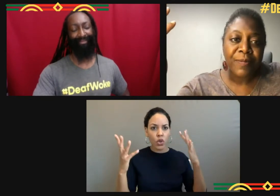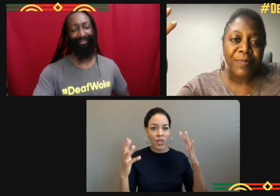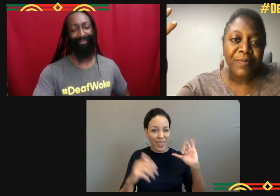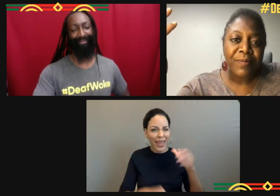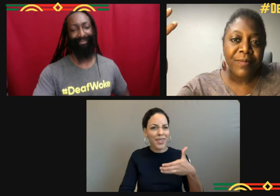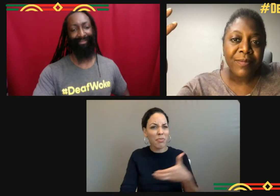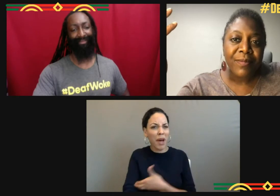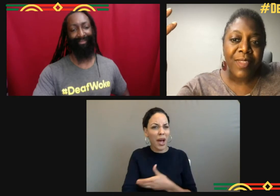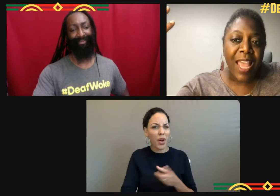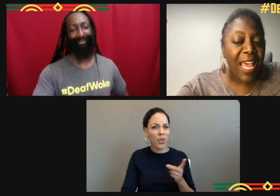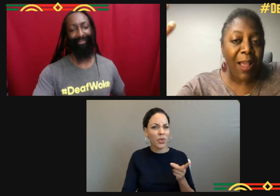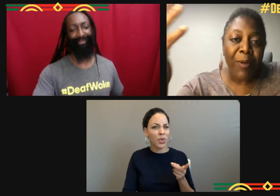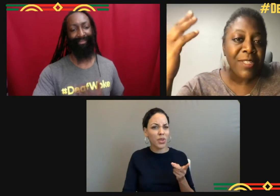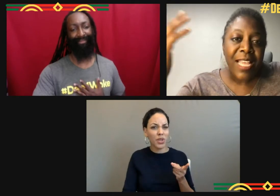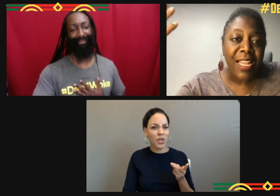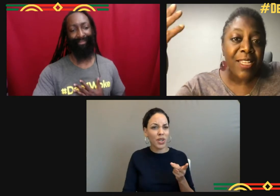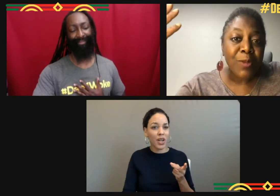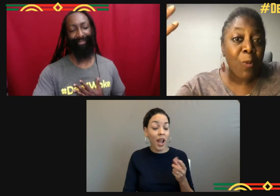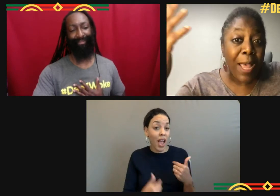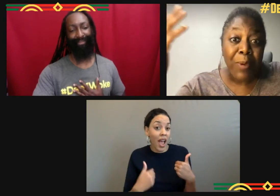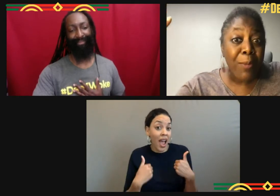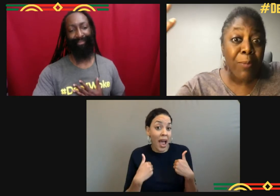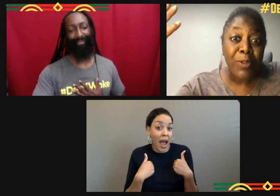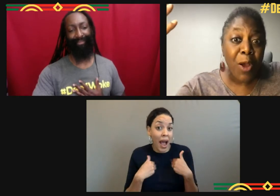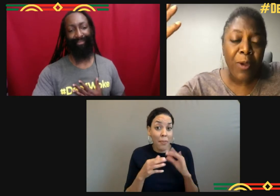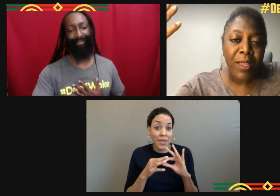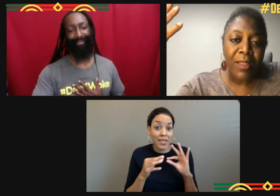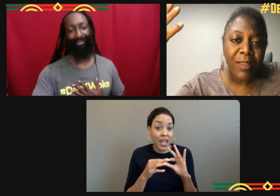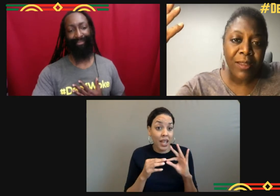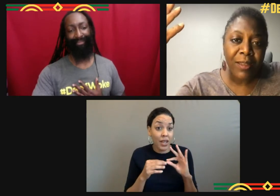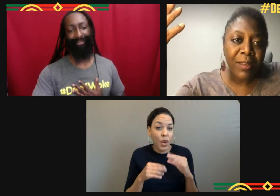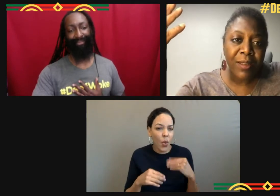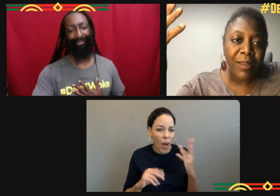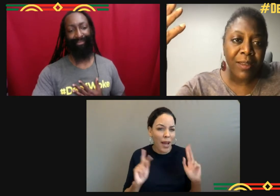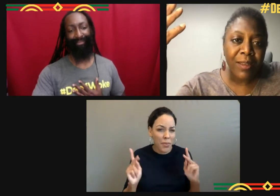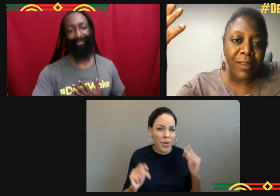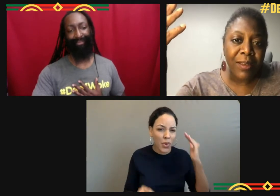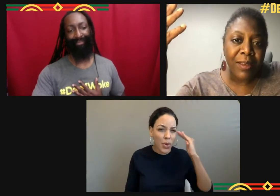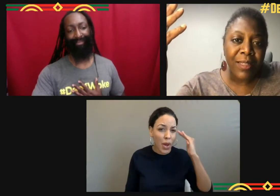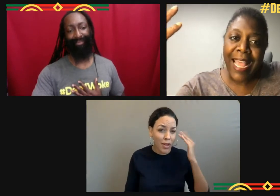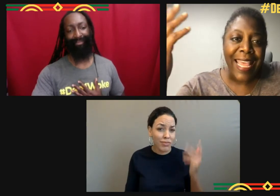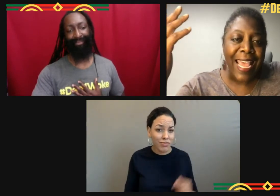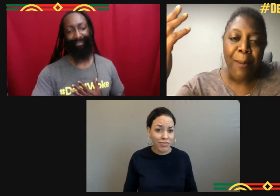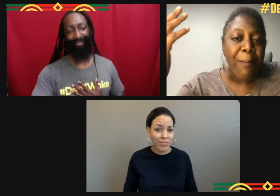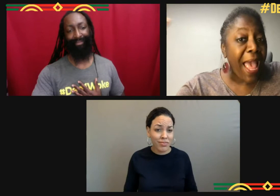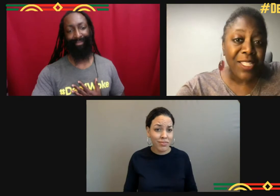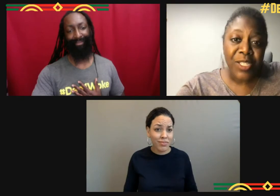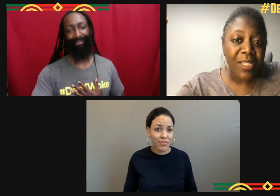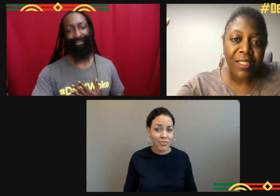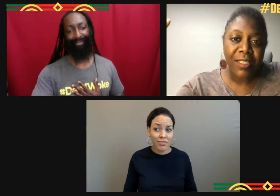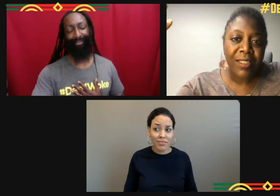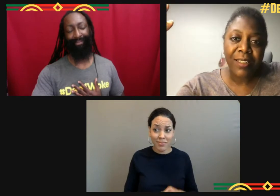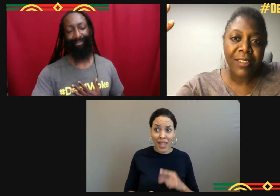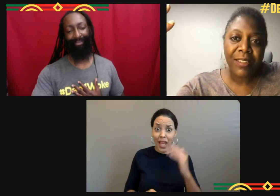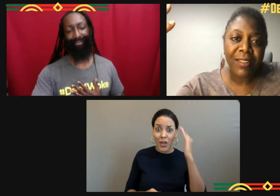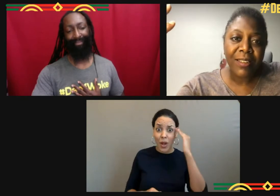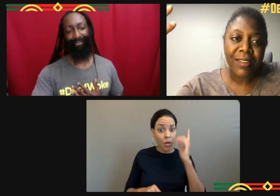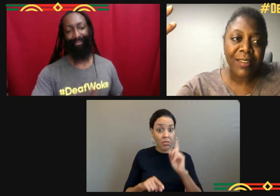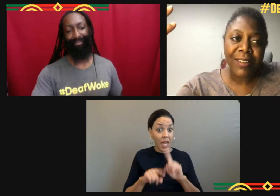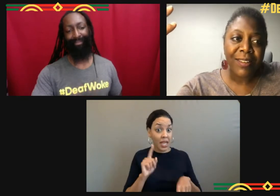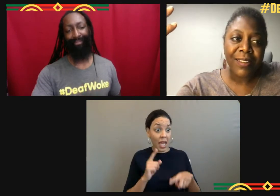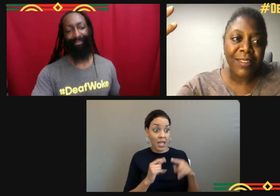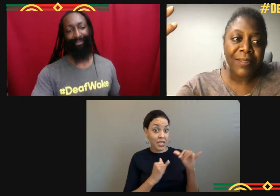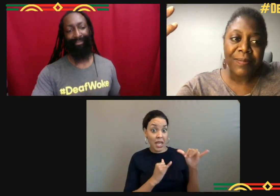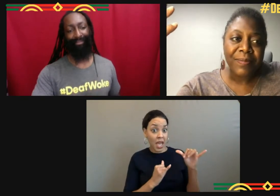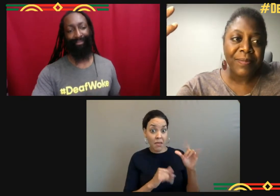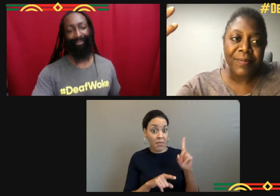power. And I'm gonna say this, white people know it. They can't match it.